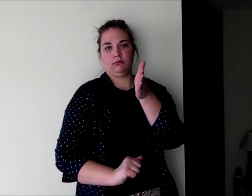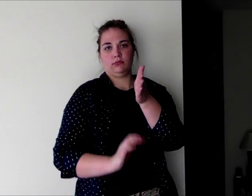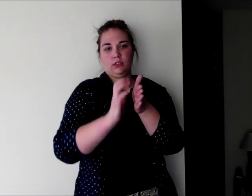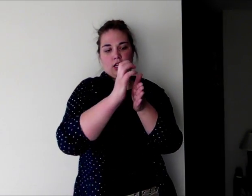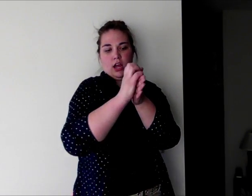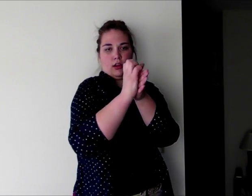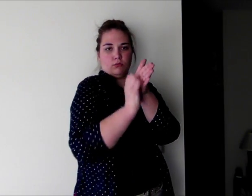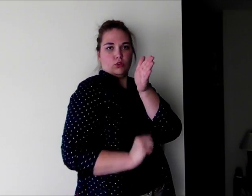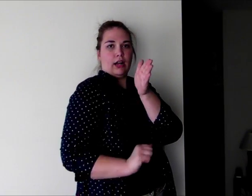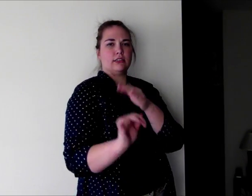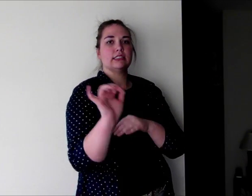Subtract.